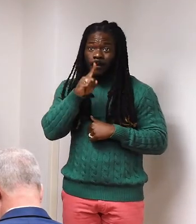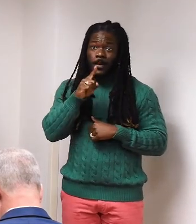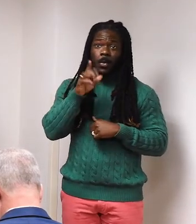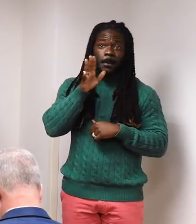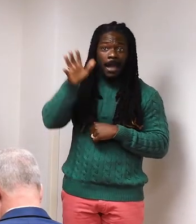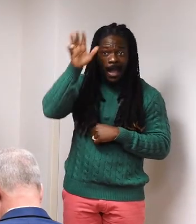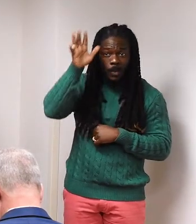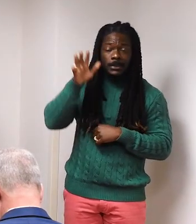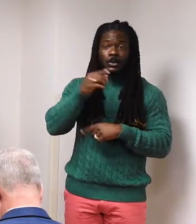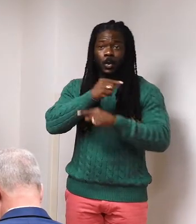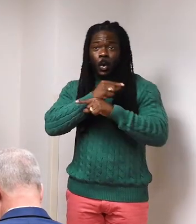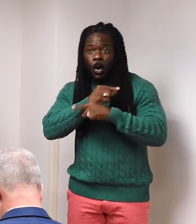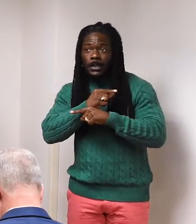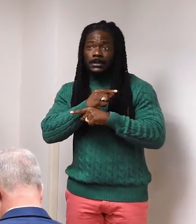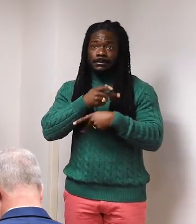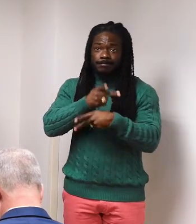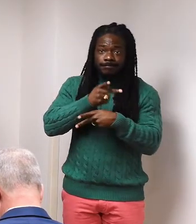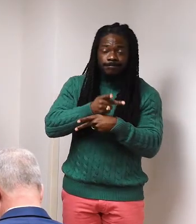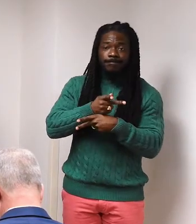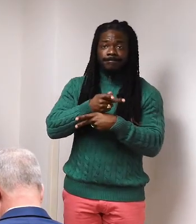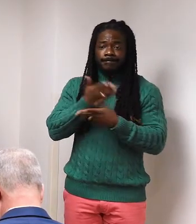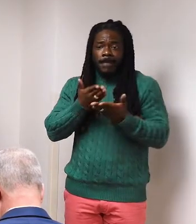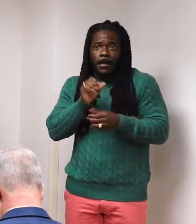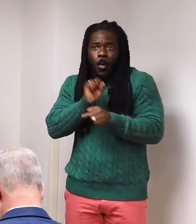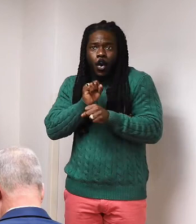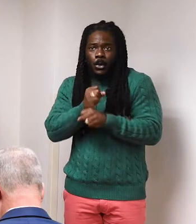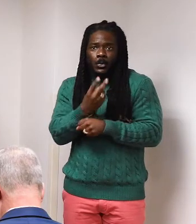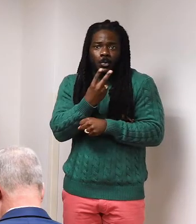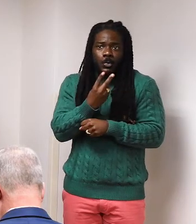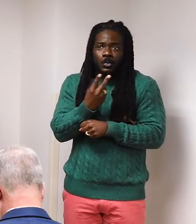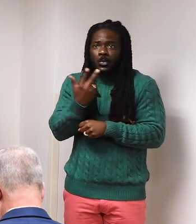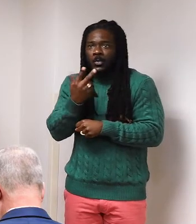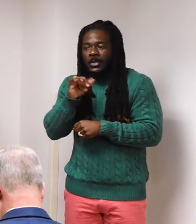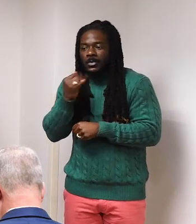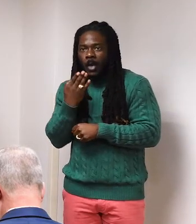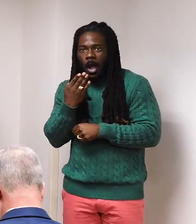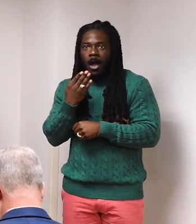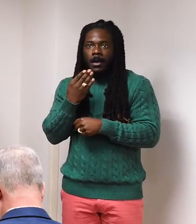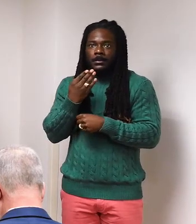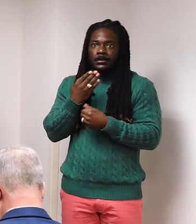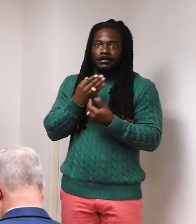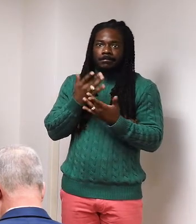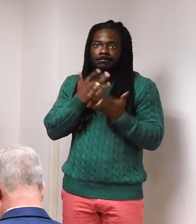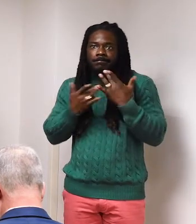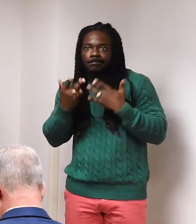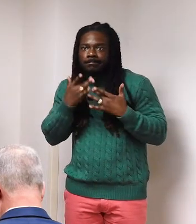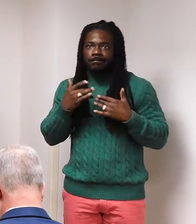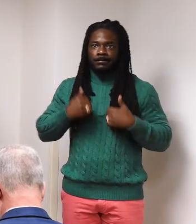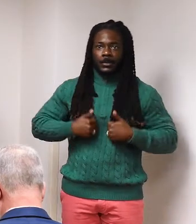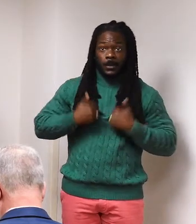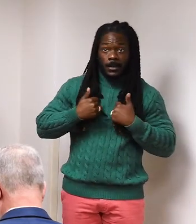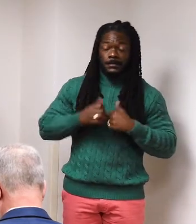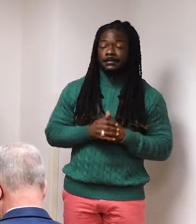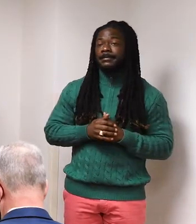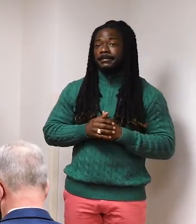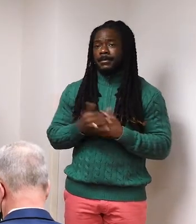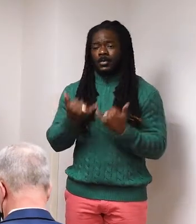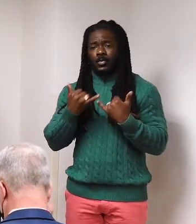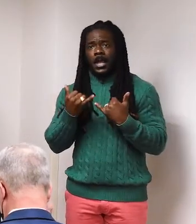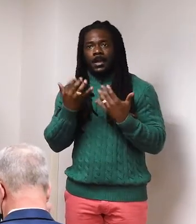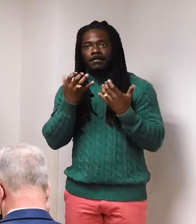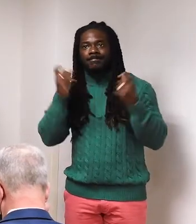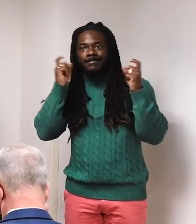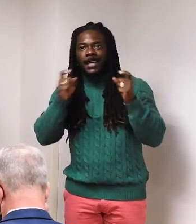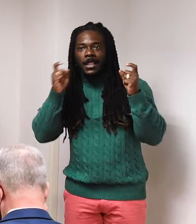and caretakers who may be working 2 or more jobs just to make ends meet. Today, we're here to